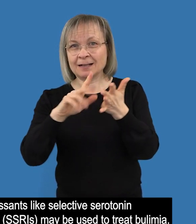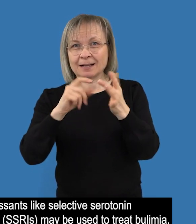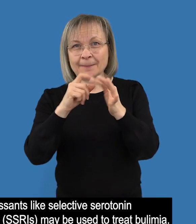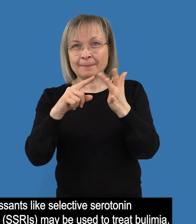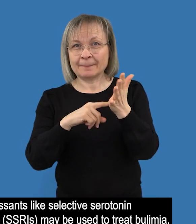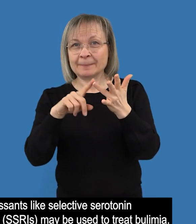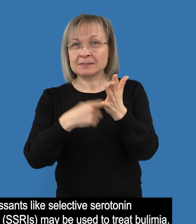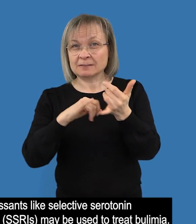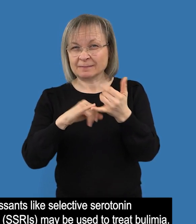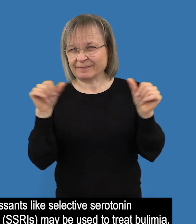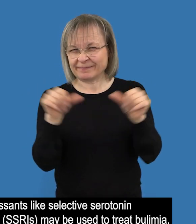bulimia.